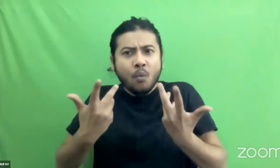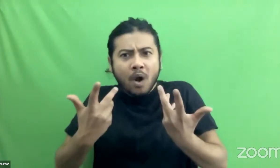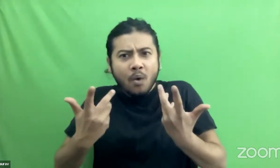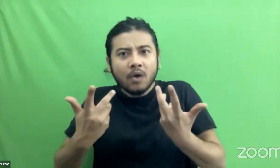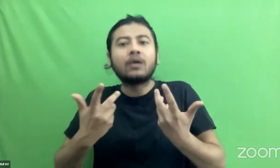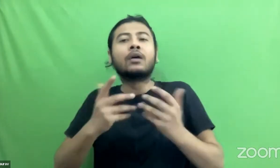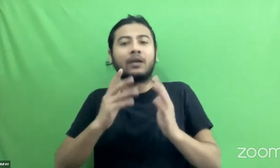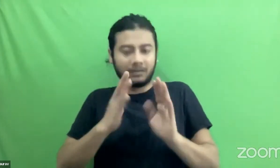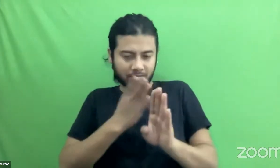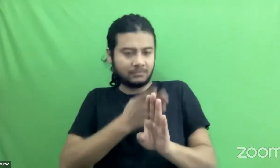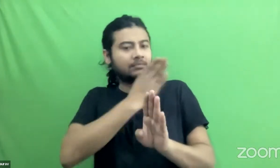think, oh God,